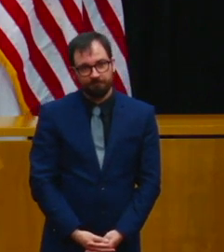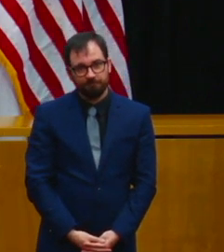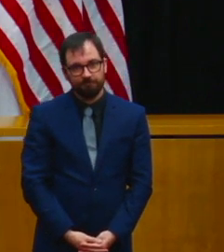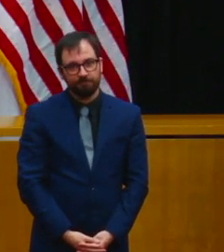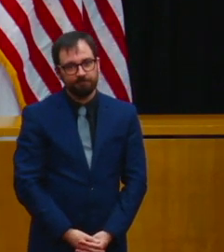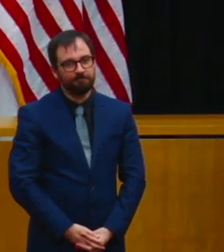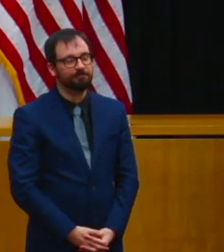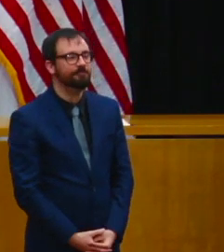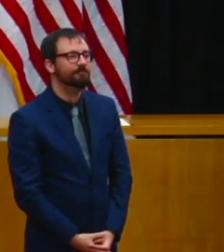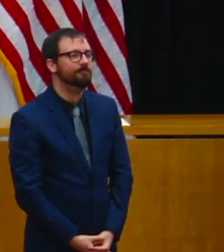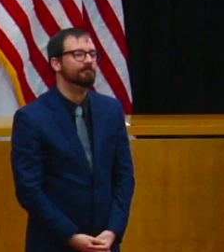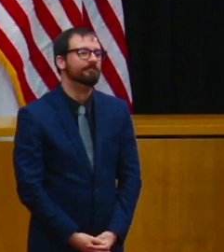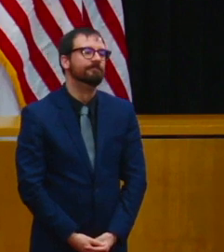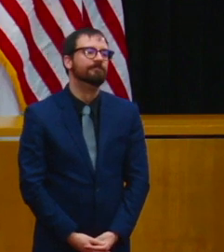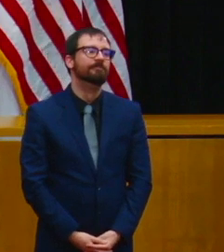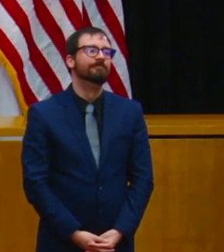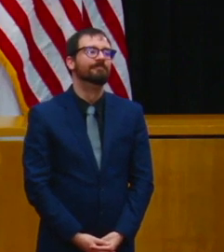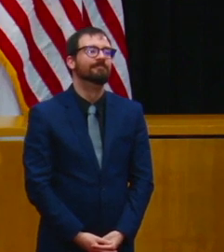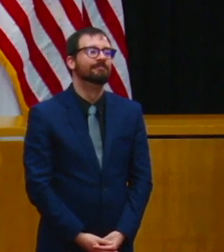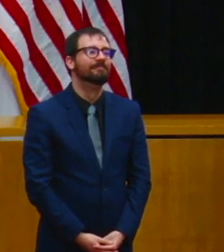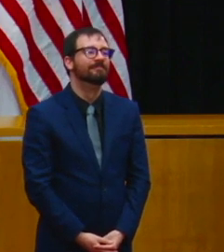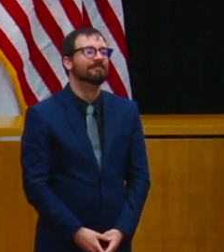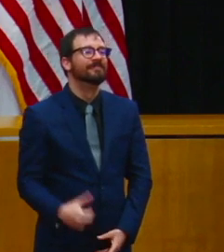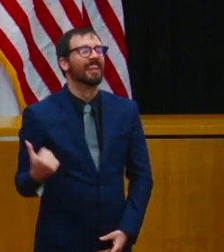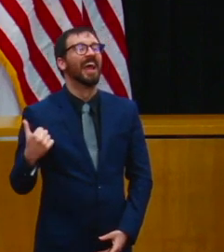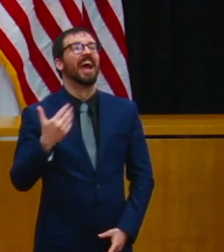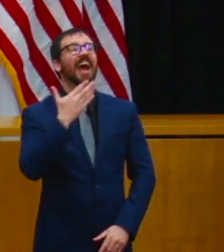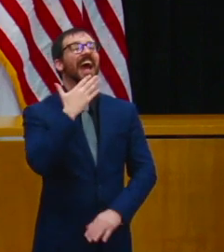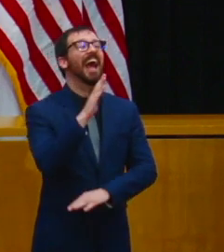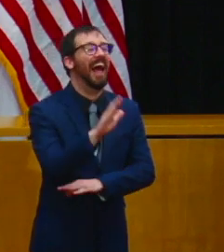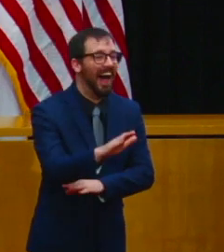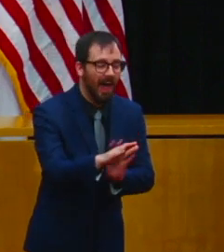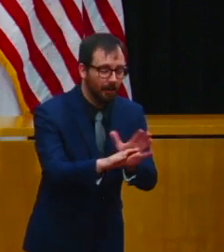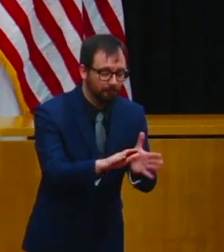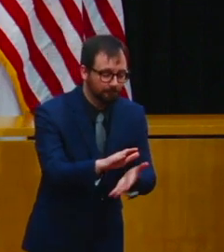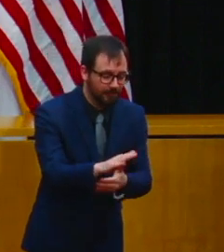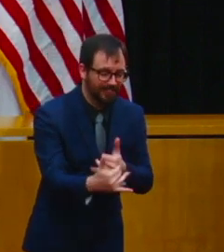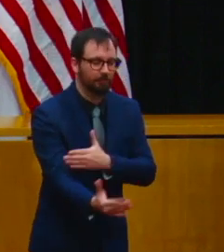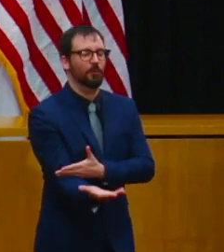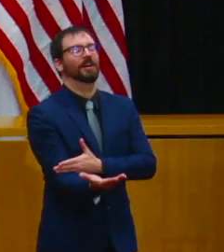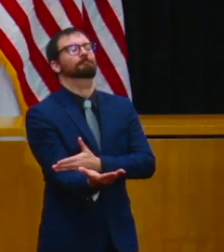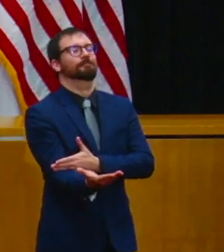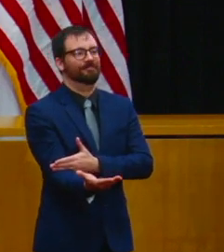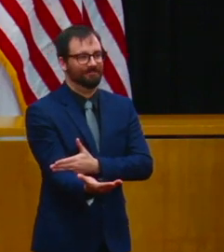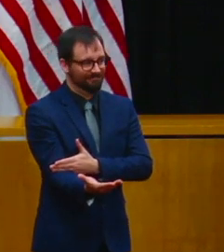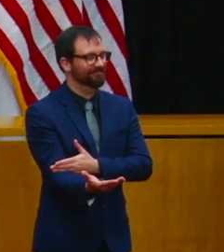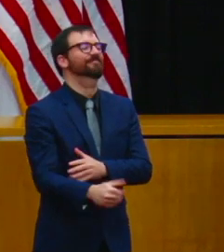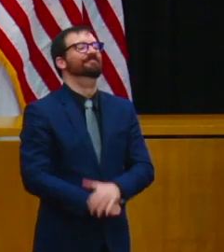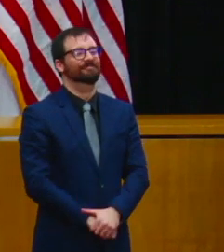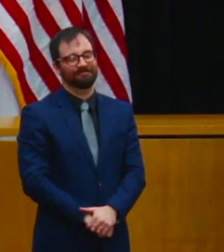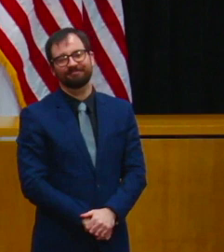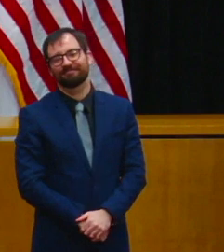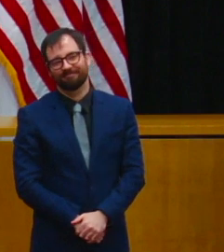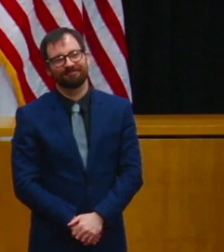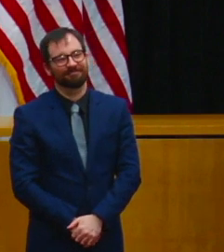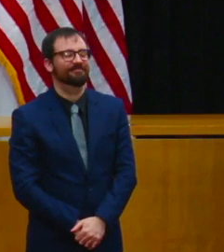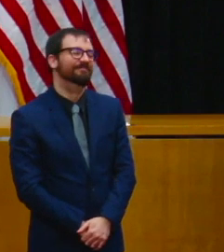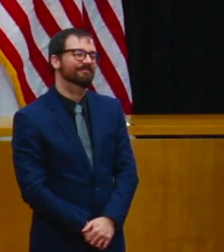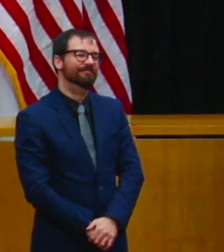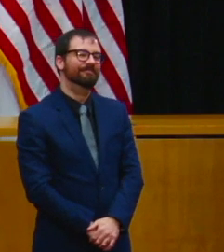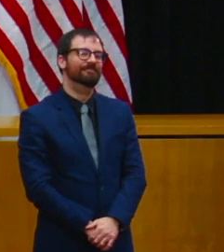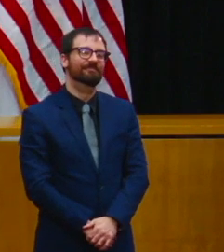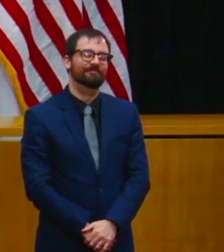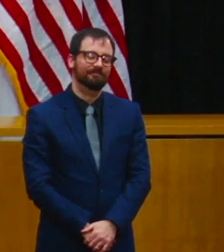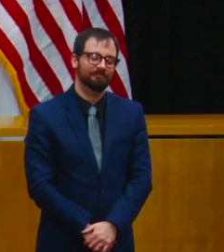I was about to say good afternoon, but I guess it's still morning. Good morning. First, we would like to